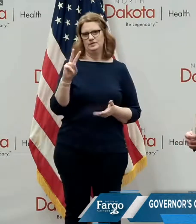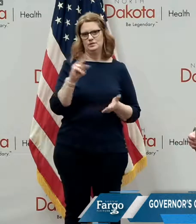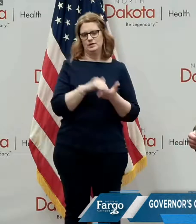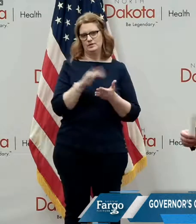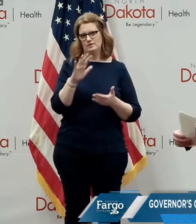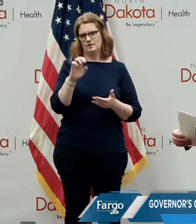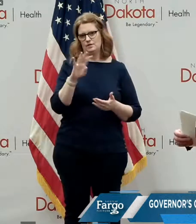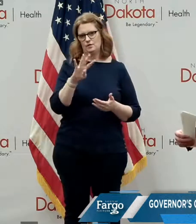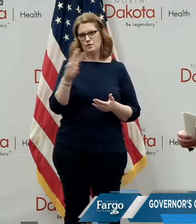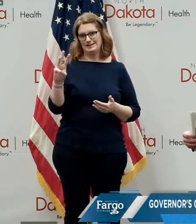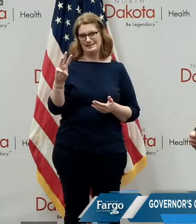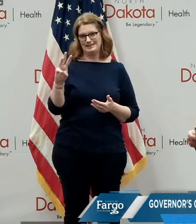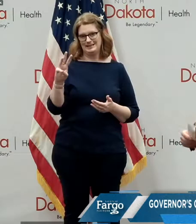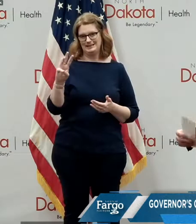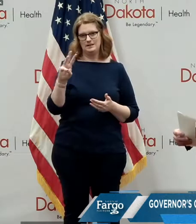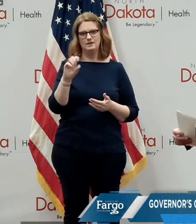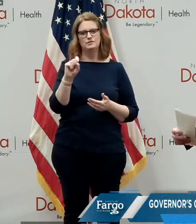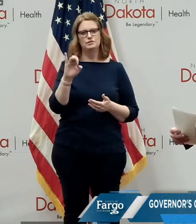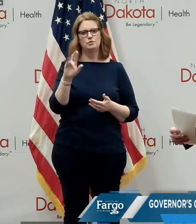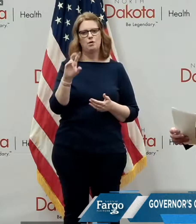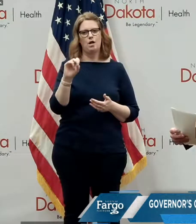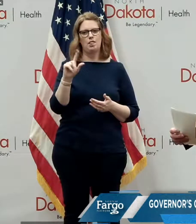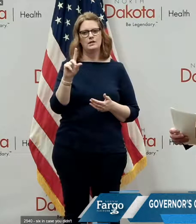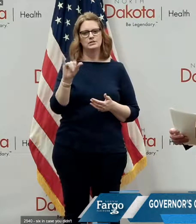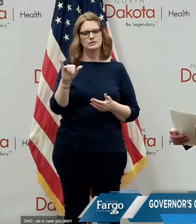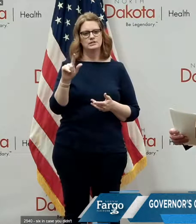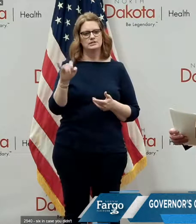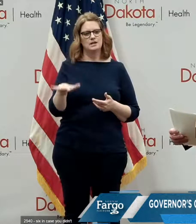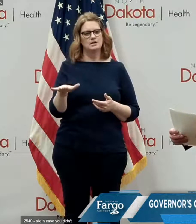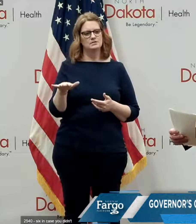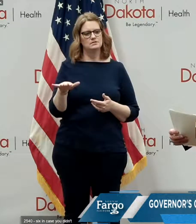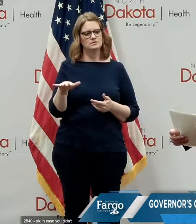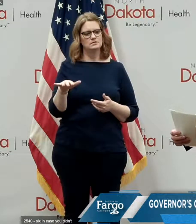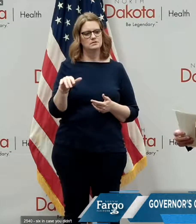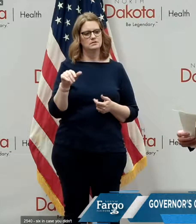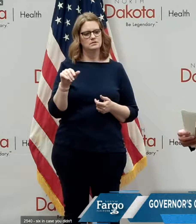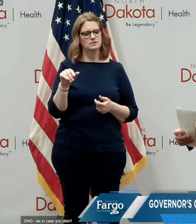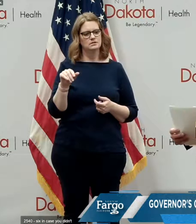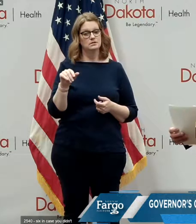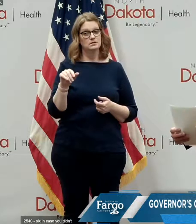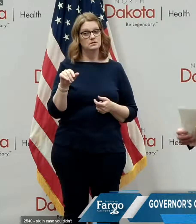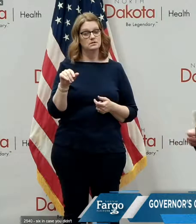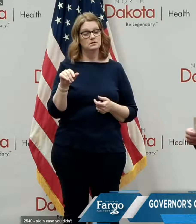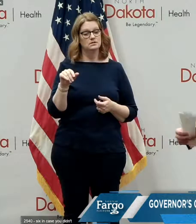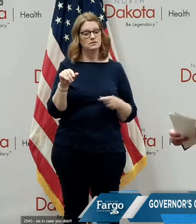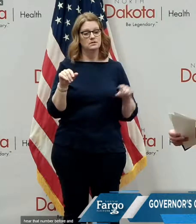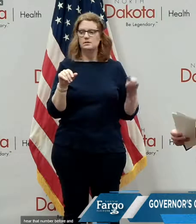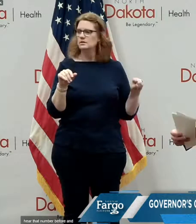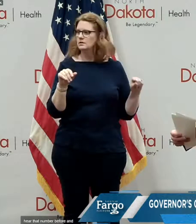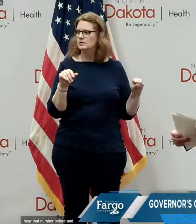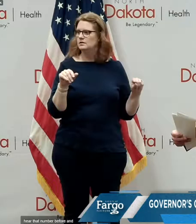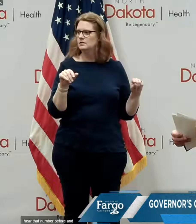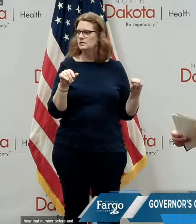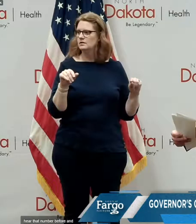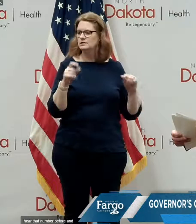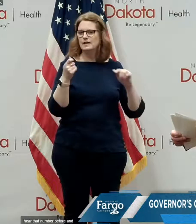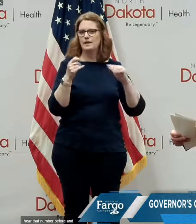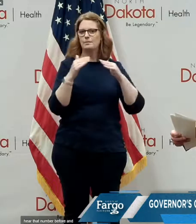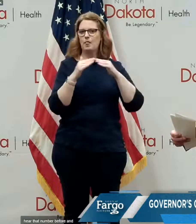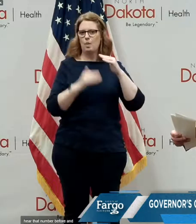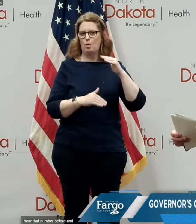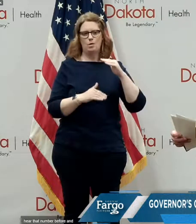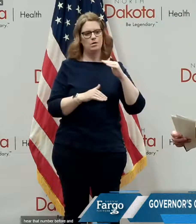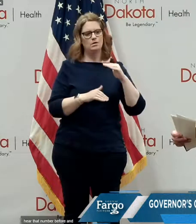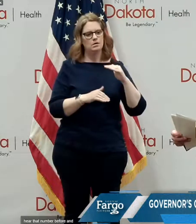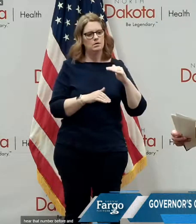2,546, in case you didn't hear that number before, and that would be up from Than what the number we